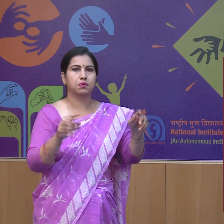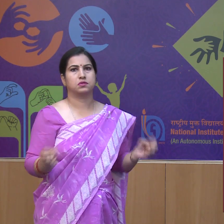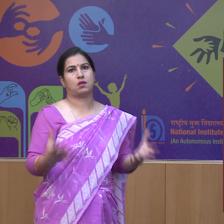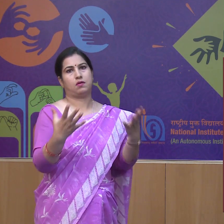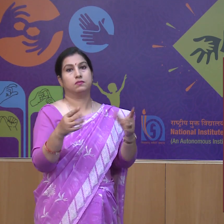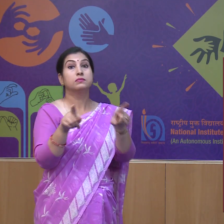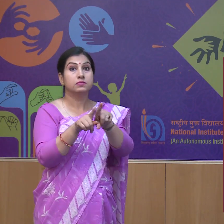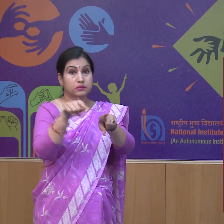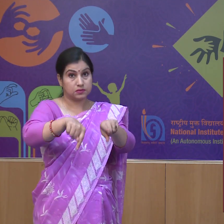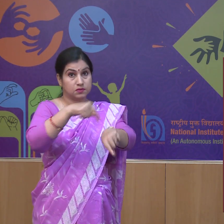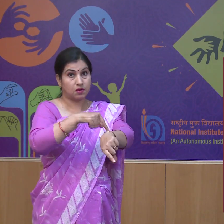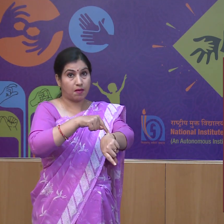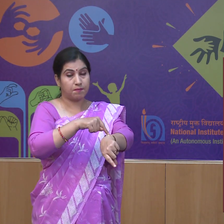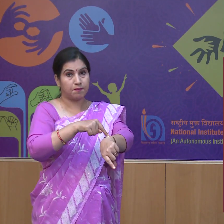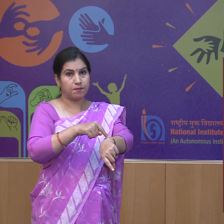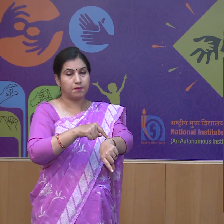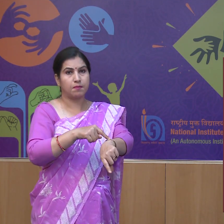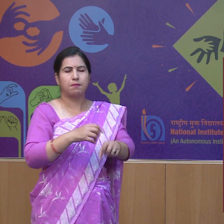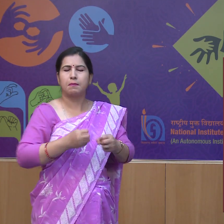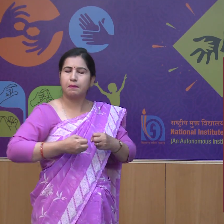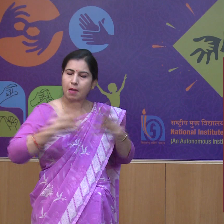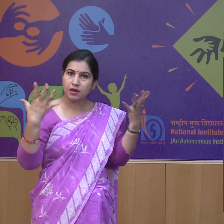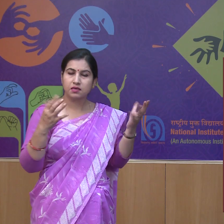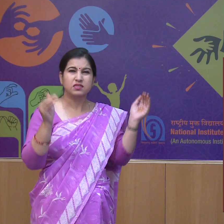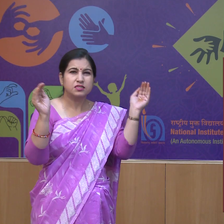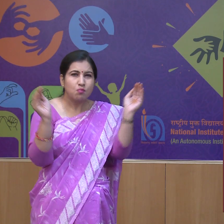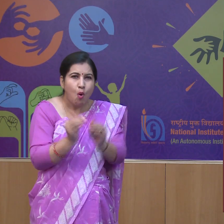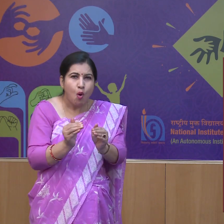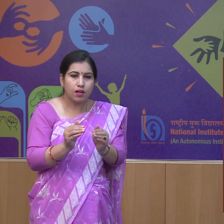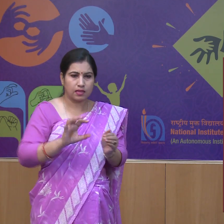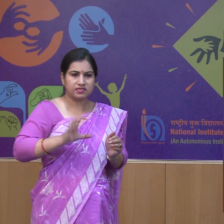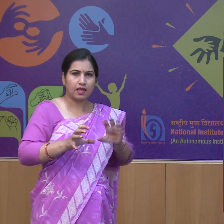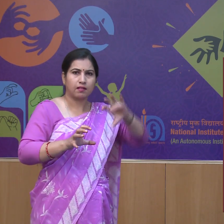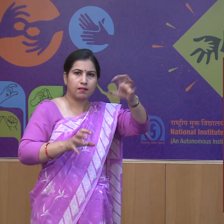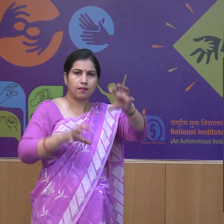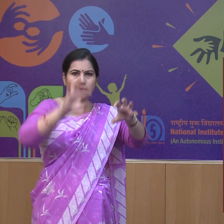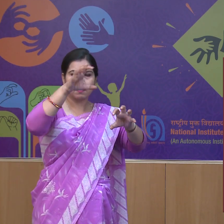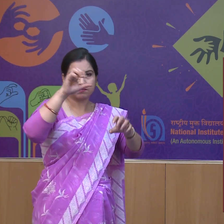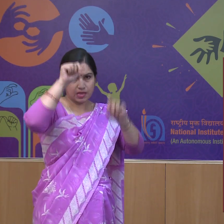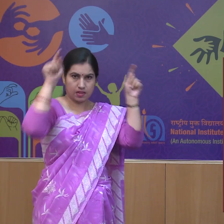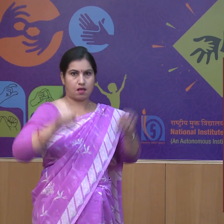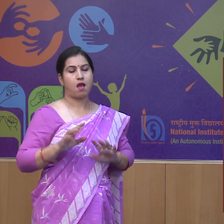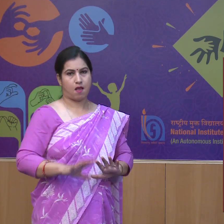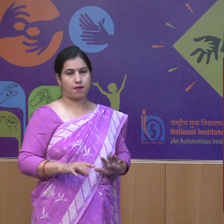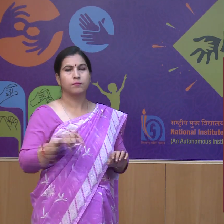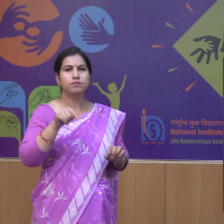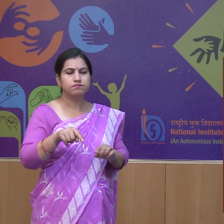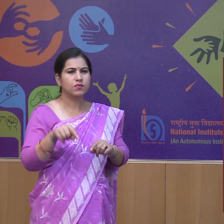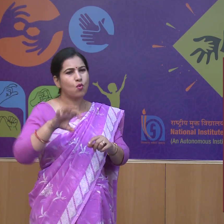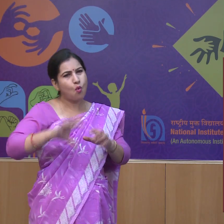At this time, there were many small states in India that kept fighting